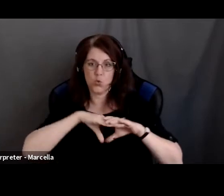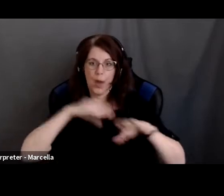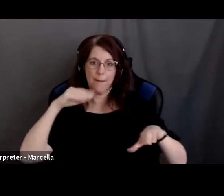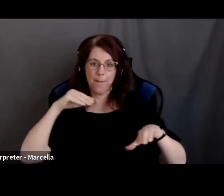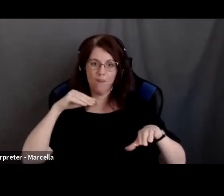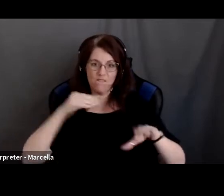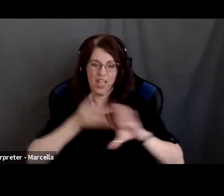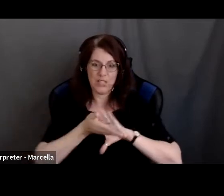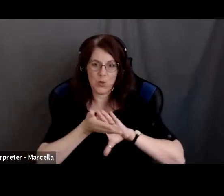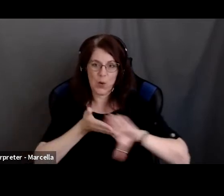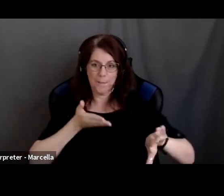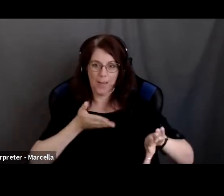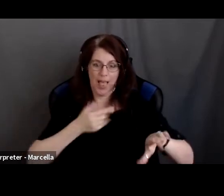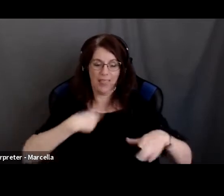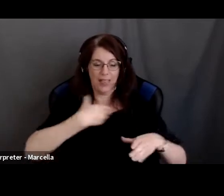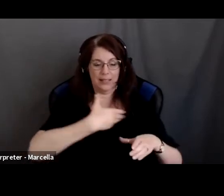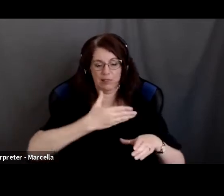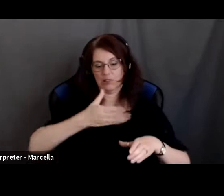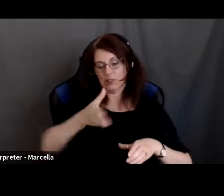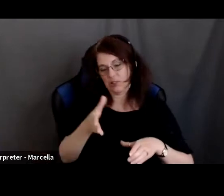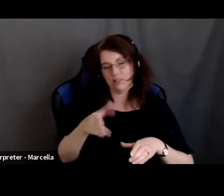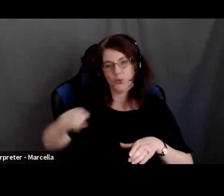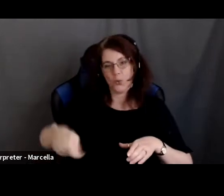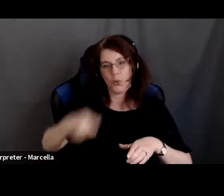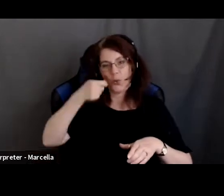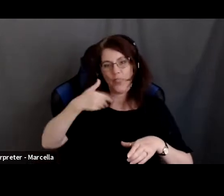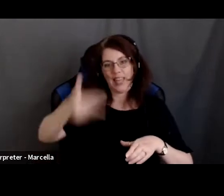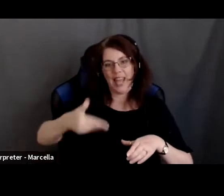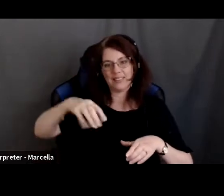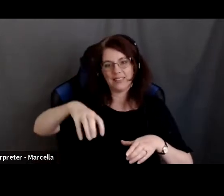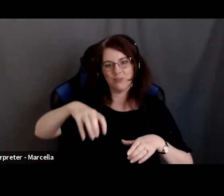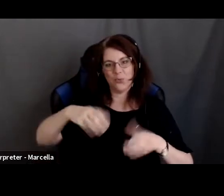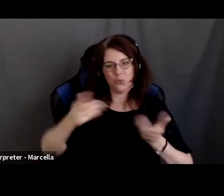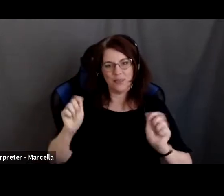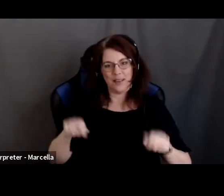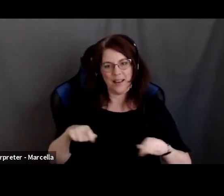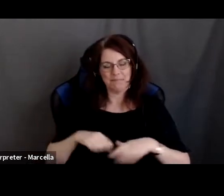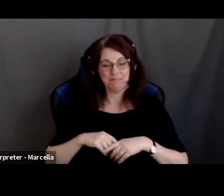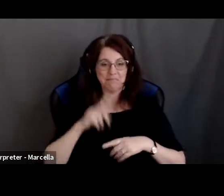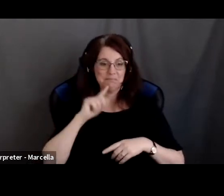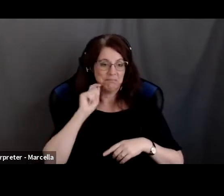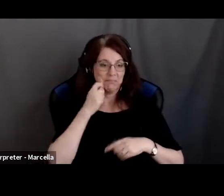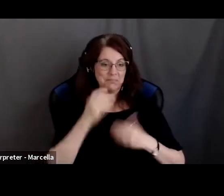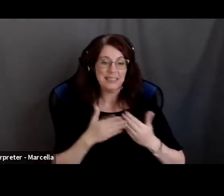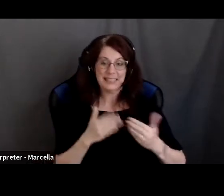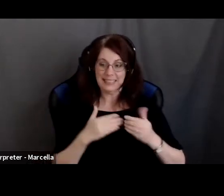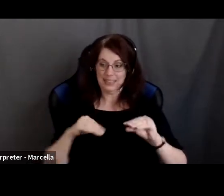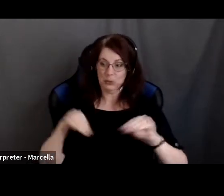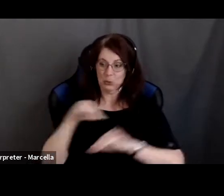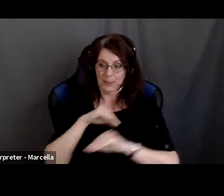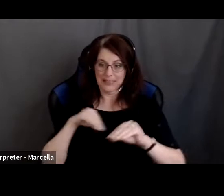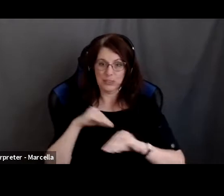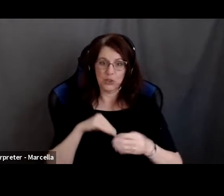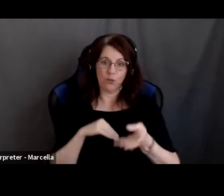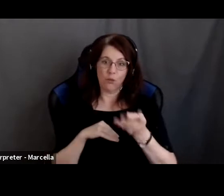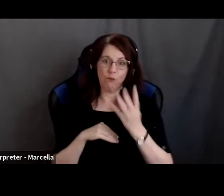the spoon, and then you can go to your next selection. So it's pretty neat. It's very easy to reposition. You get